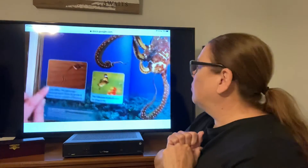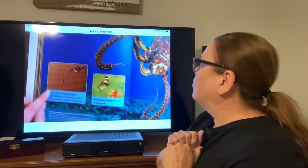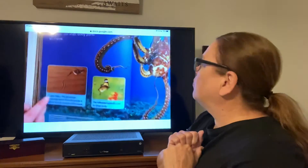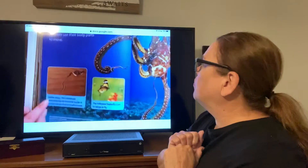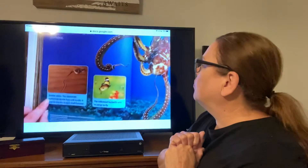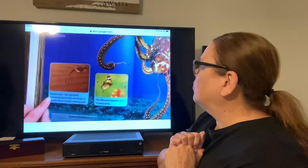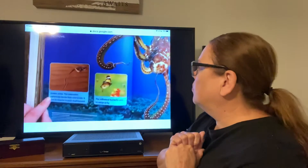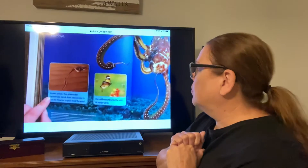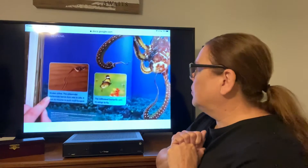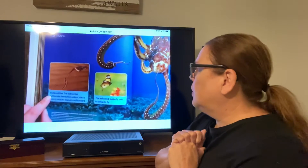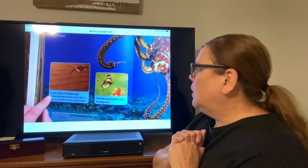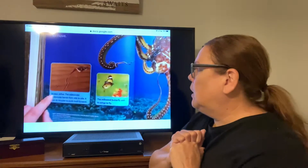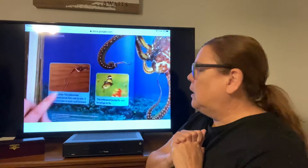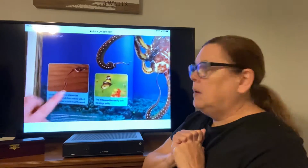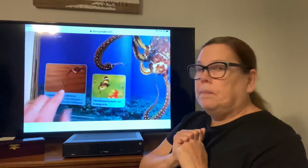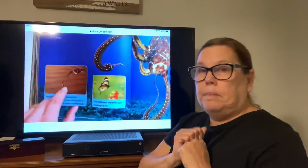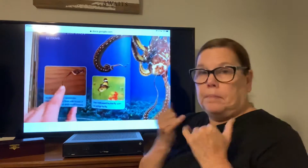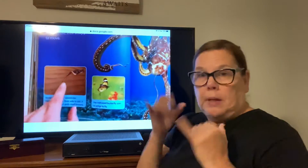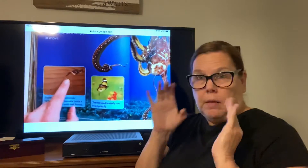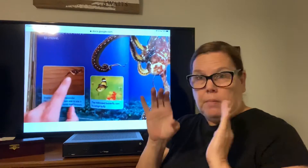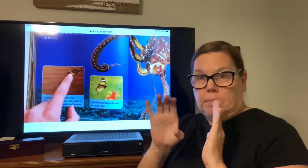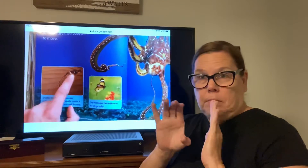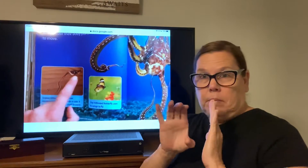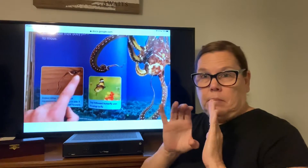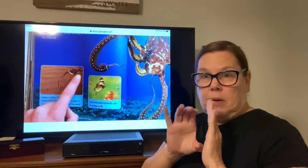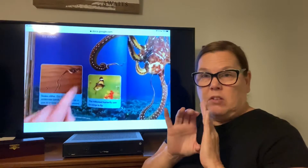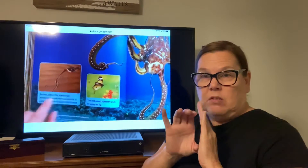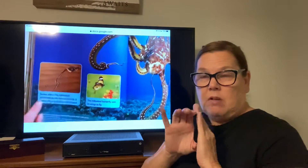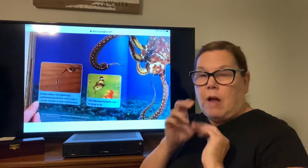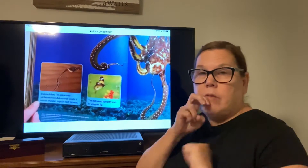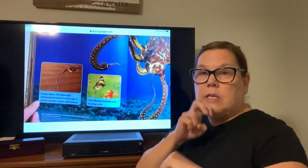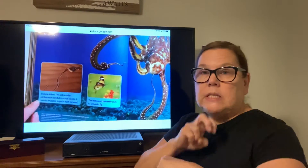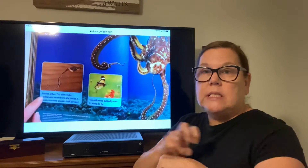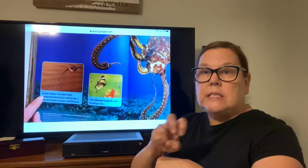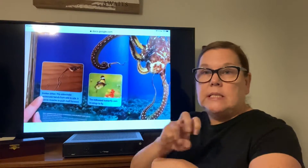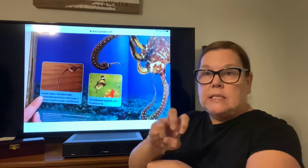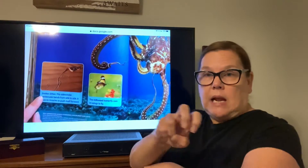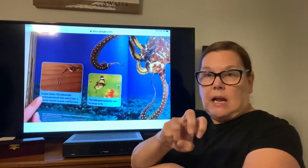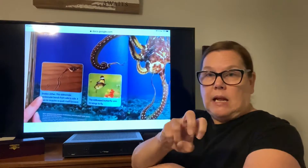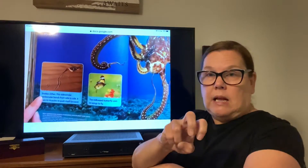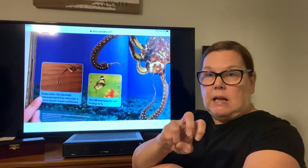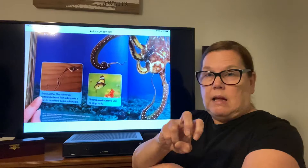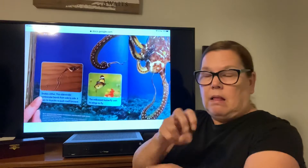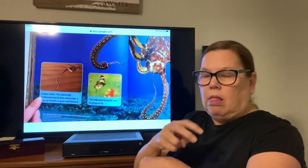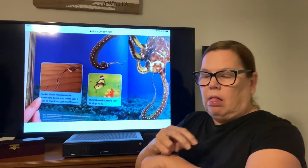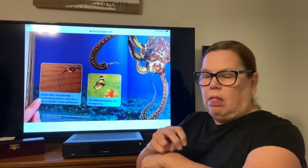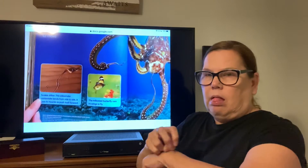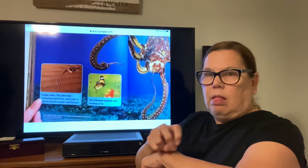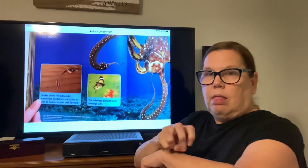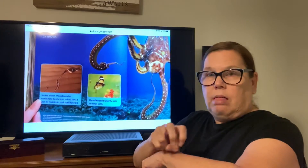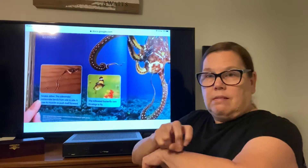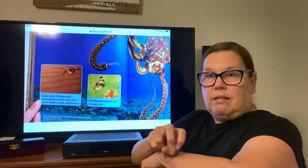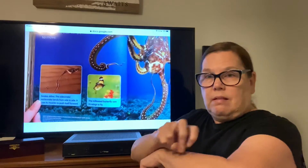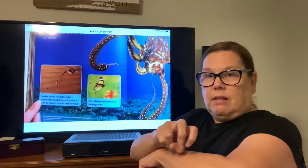Okay, here is a picture of a snake. Snakes slither. This